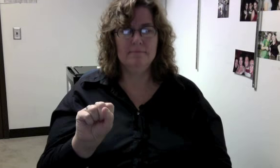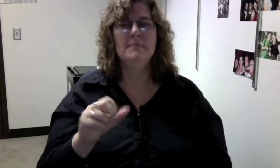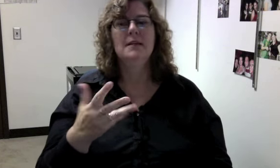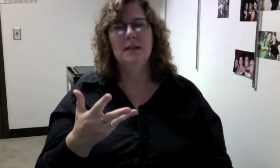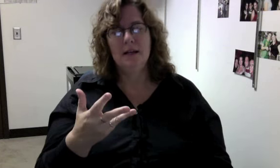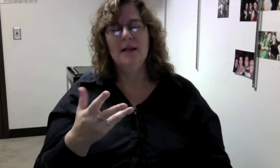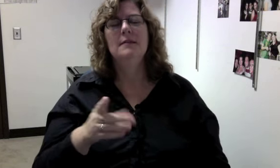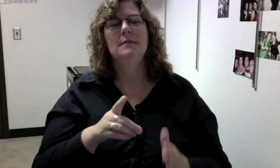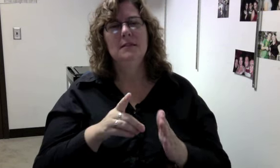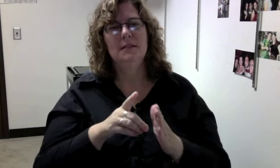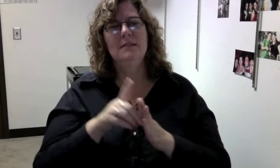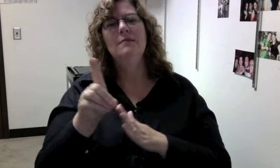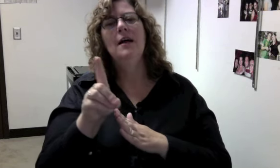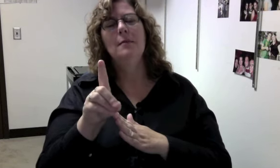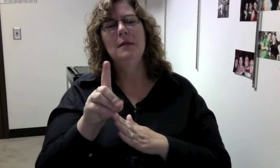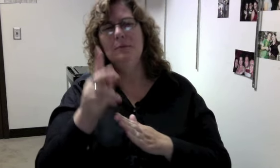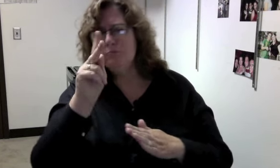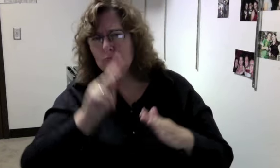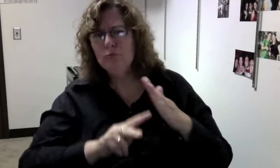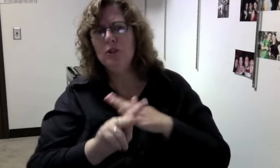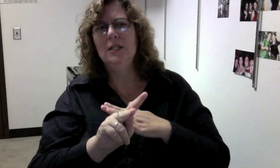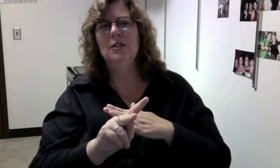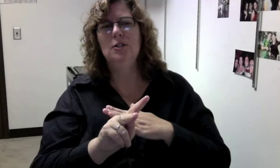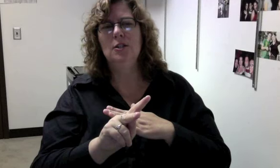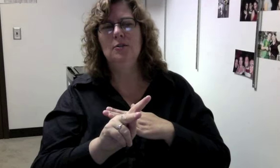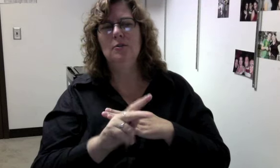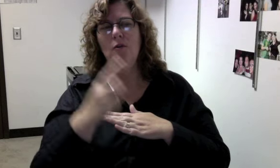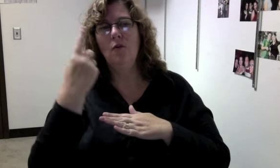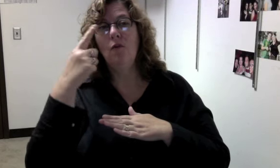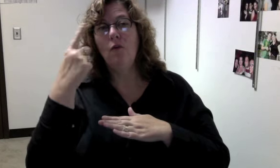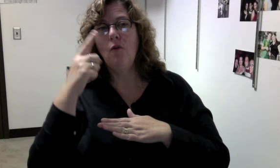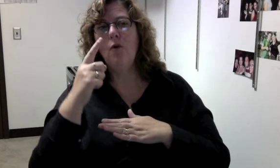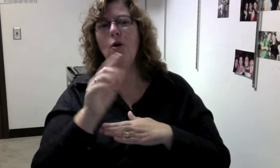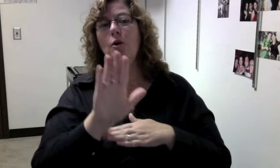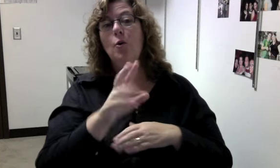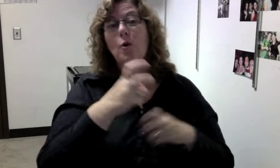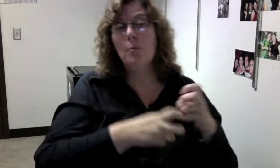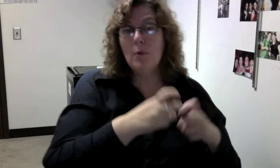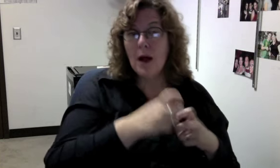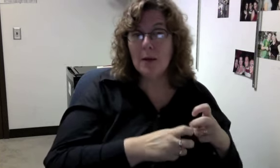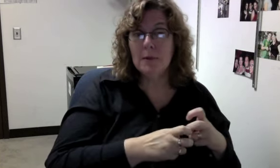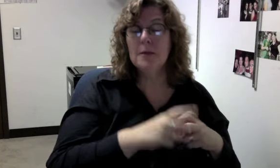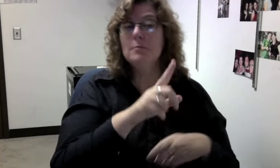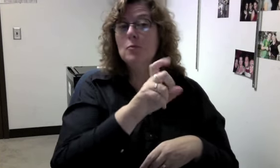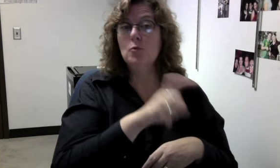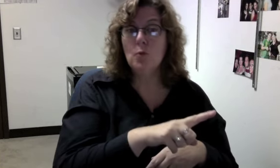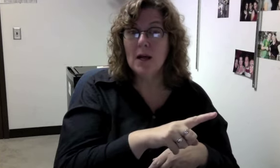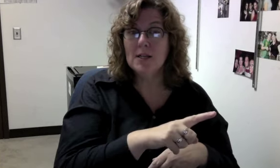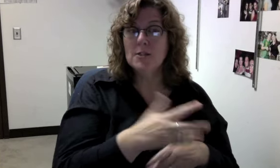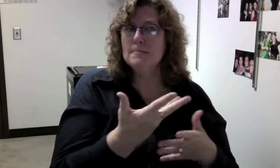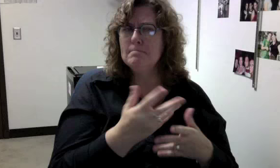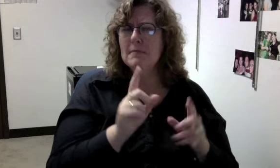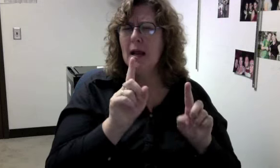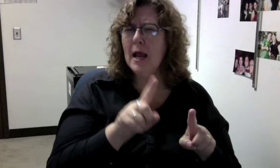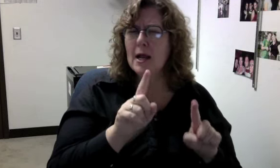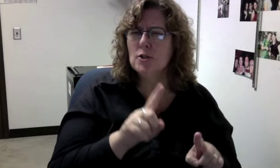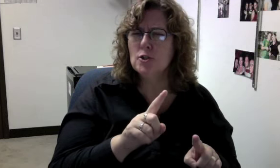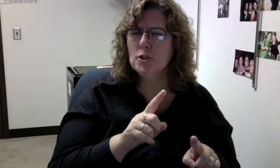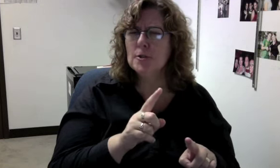background information, you've got to have an idea of what you think your results are going to be. And an example here